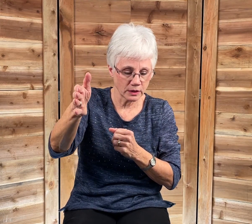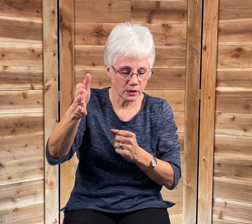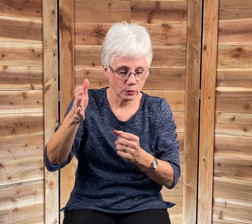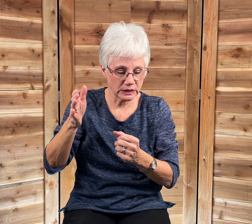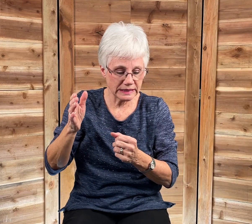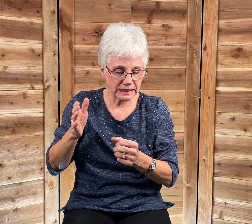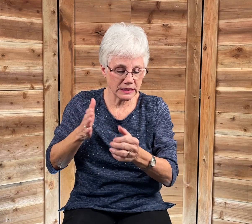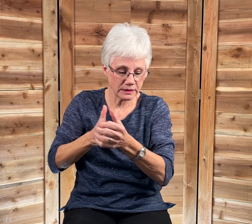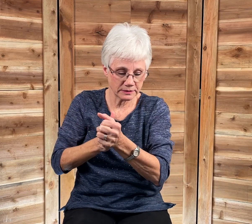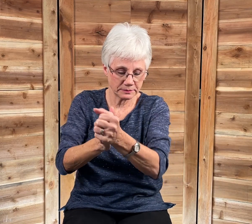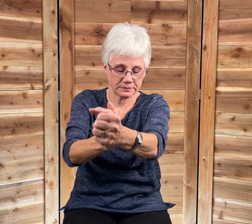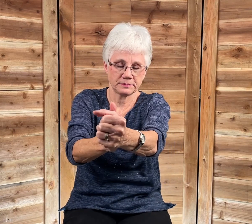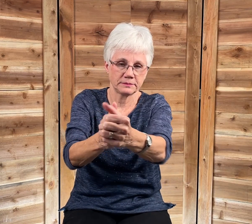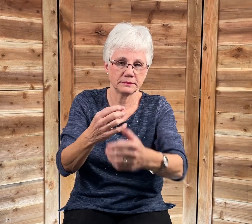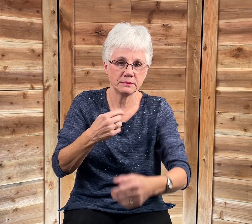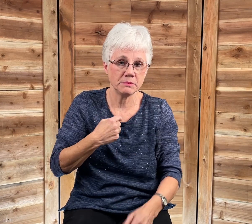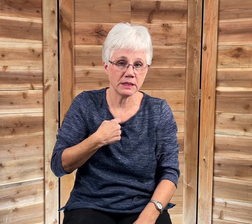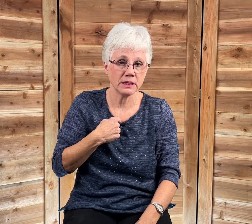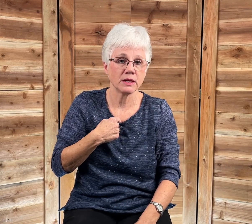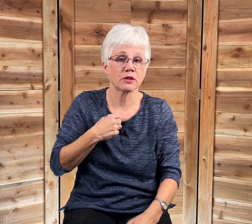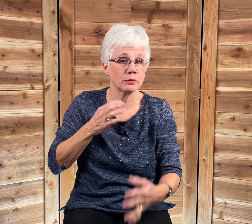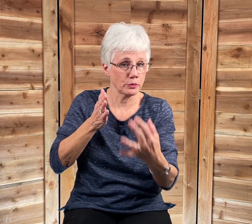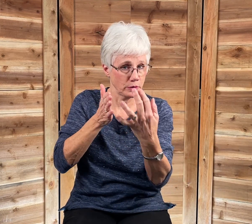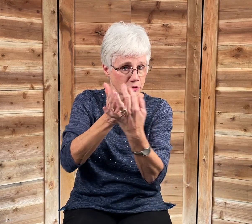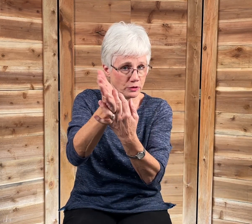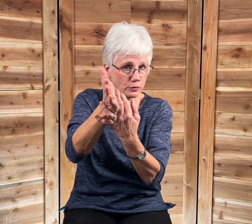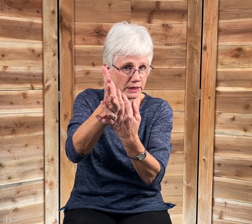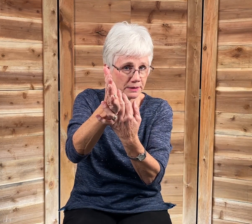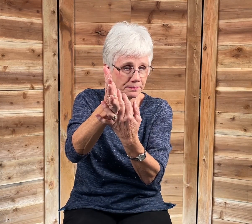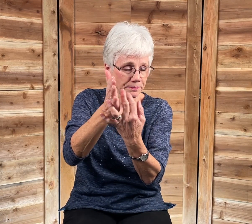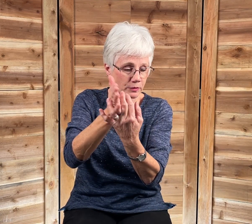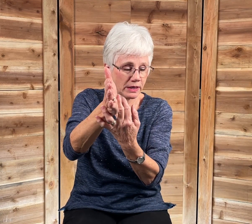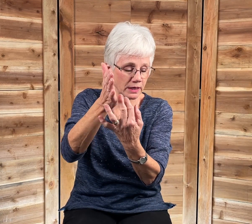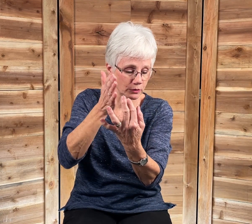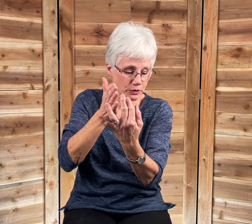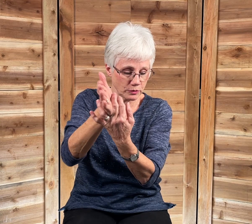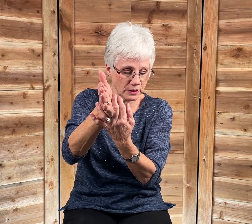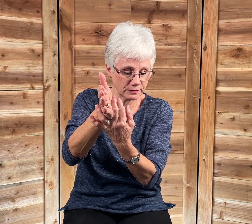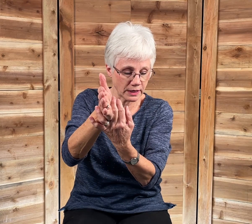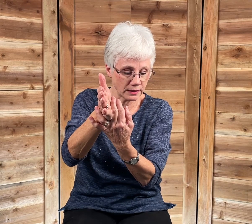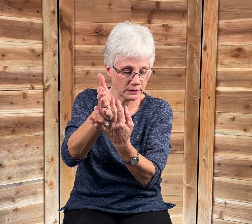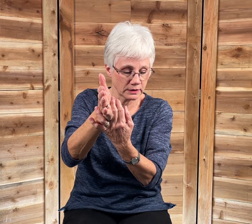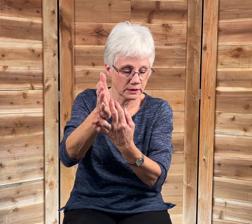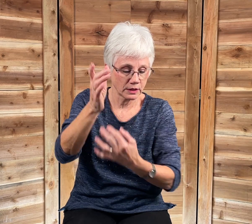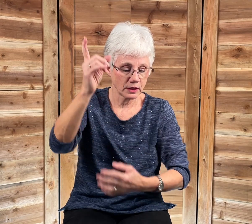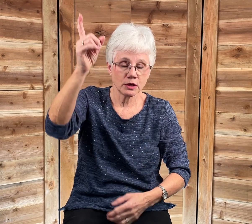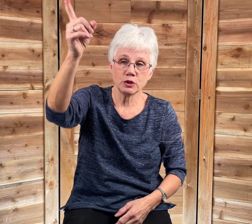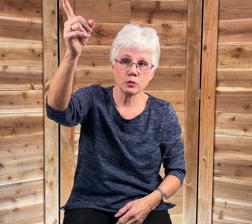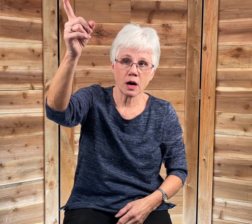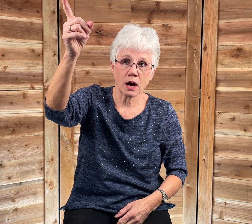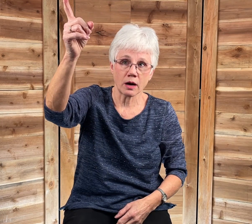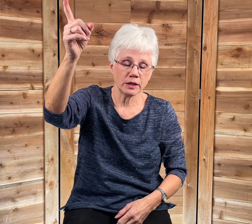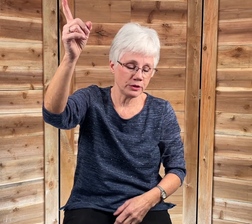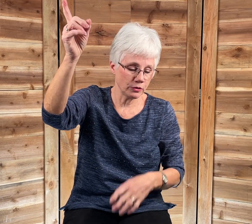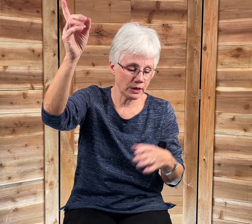again, will lead me through. There's the through again. Right hand goes through the left hand.